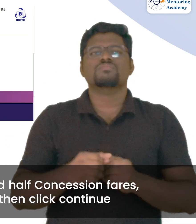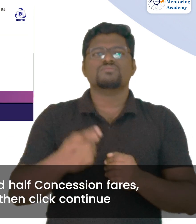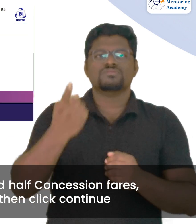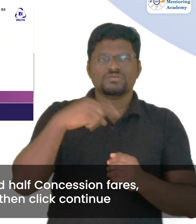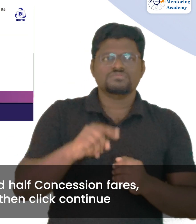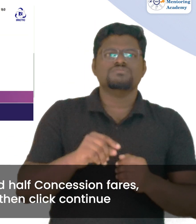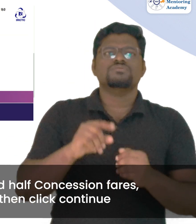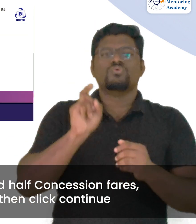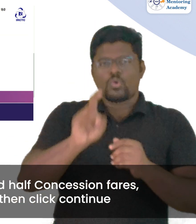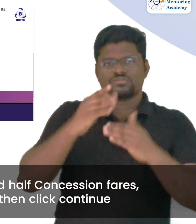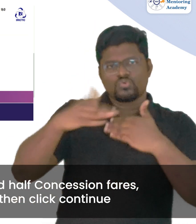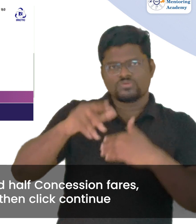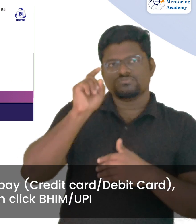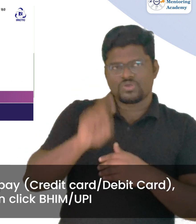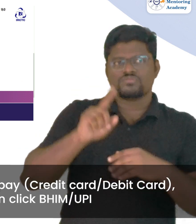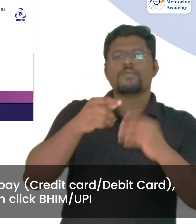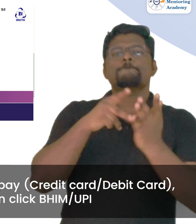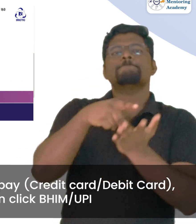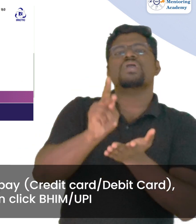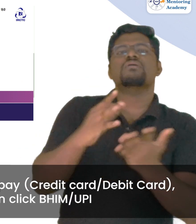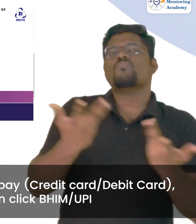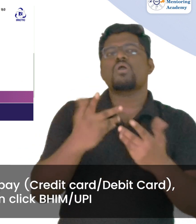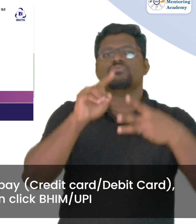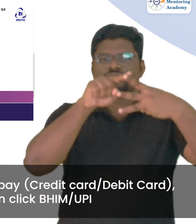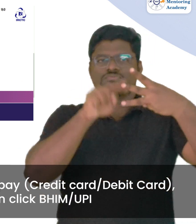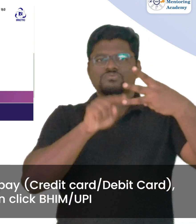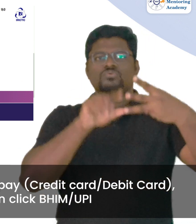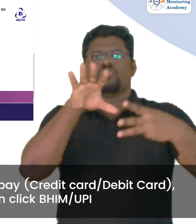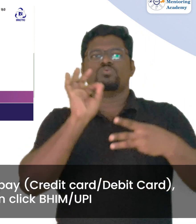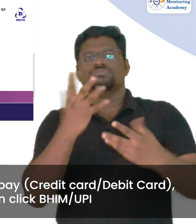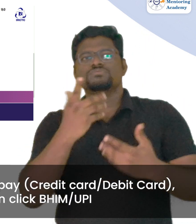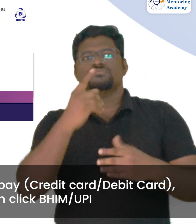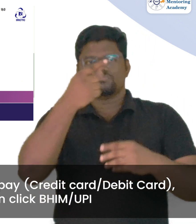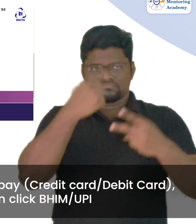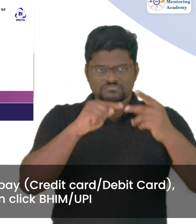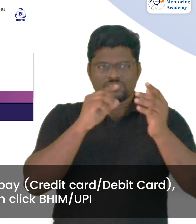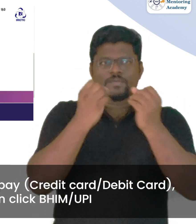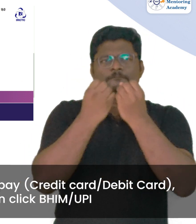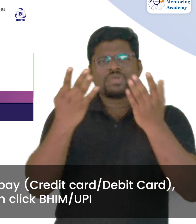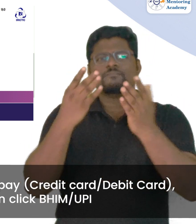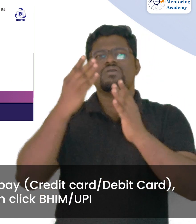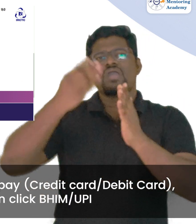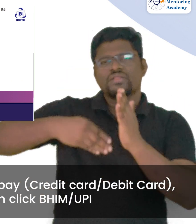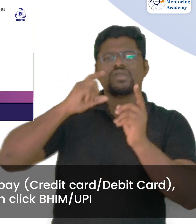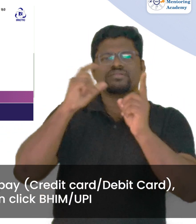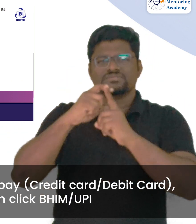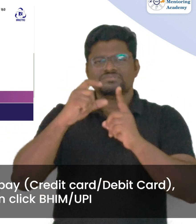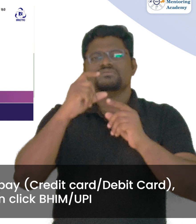methods IRCTC iPay, credit card, debit card. Multiple payment, then click Bheem UPI.